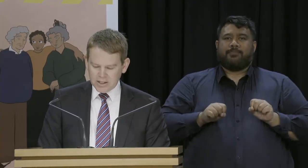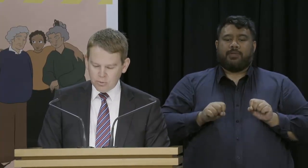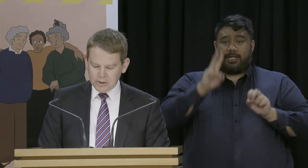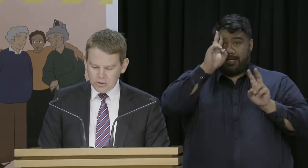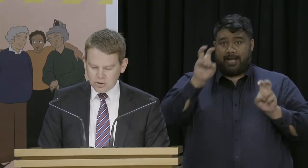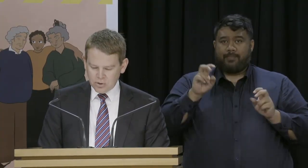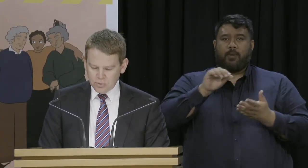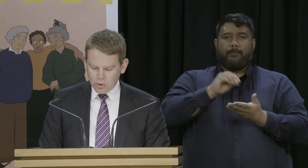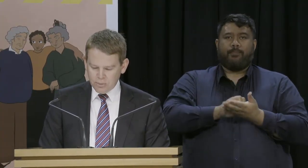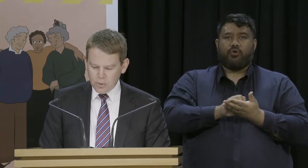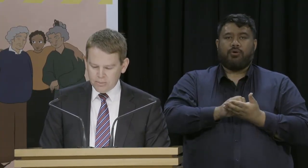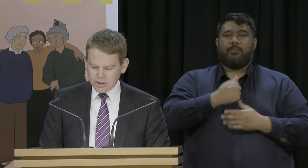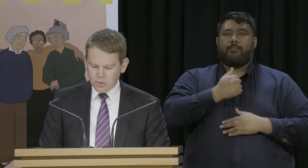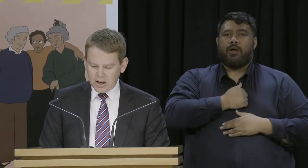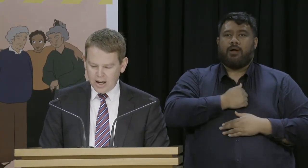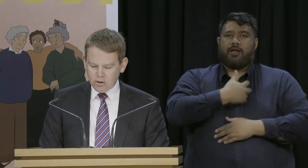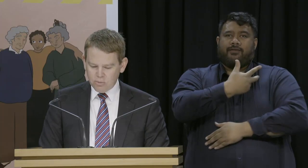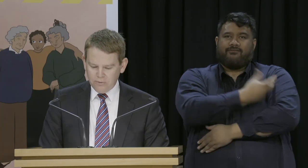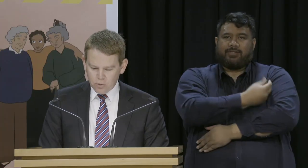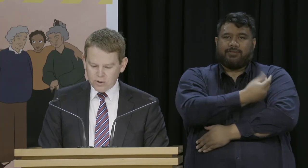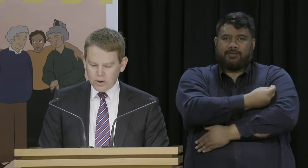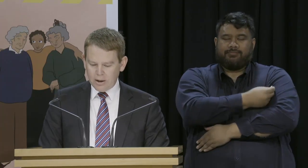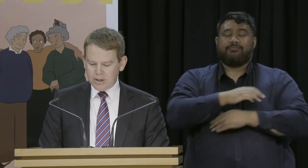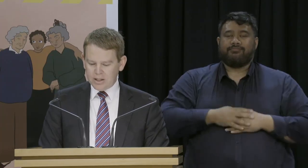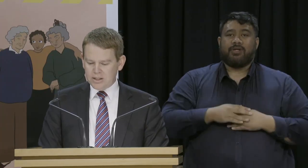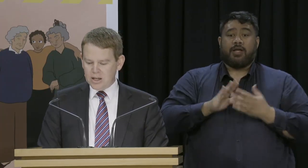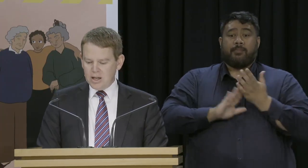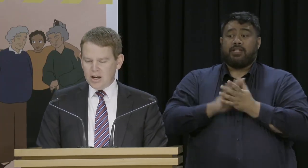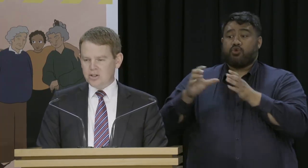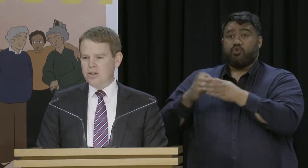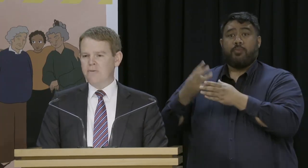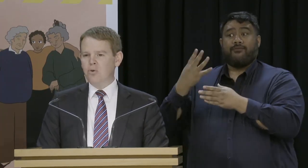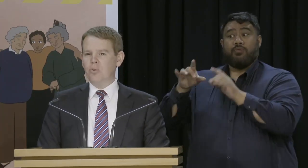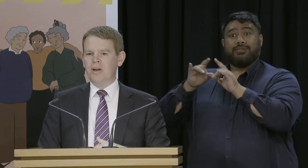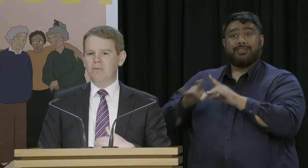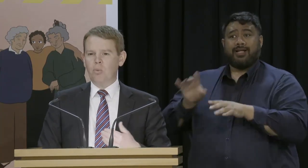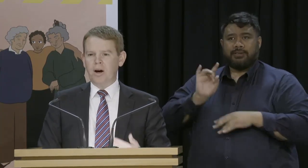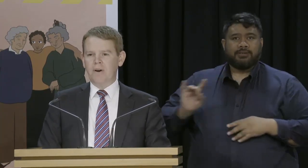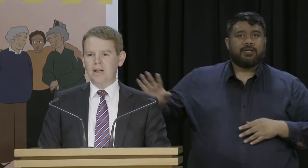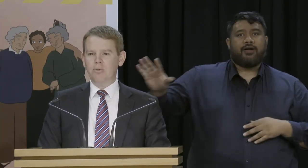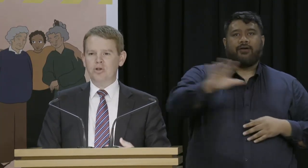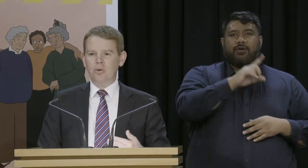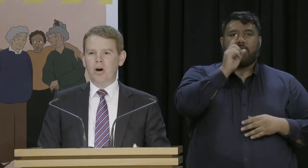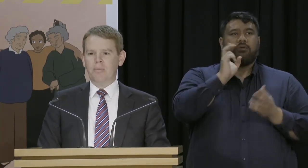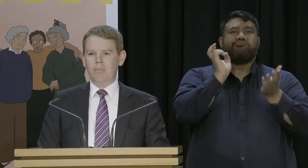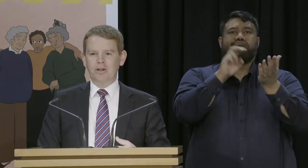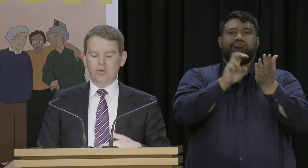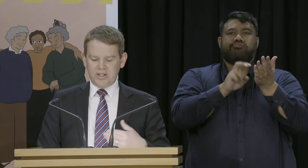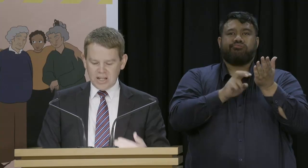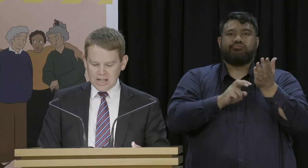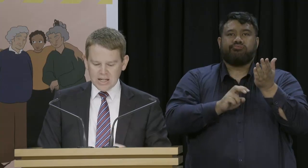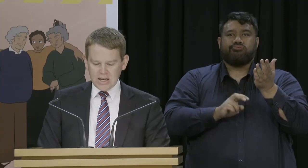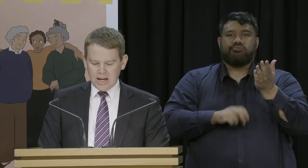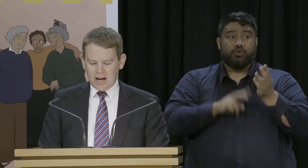My Vaccine will be used to book appointments when our Group 4 rollout begins. So therefore it will be available to the wider public